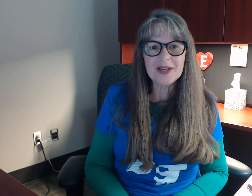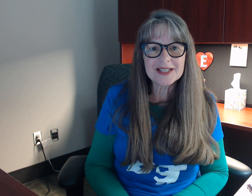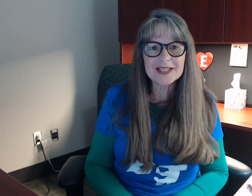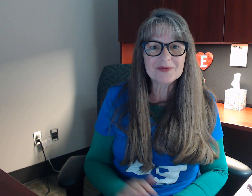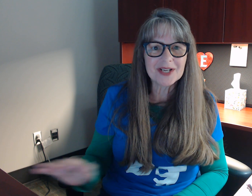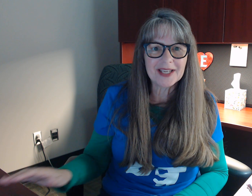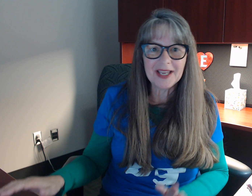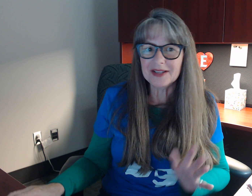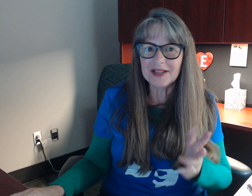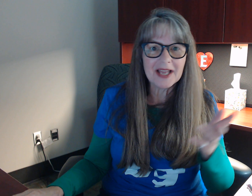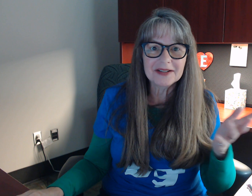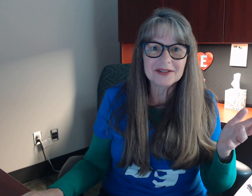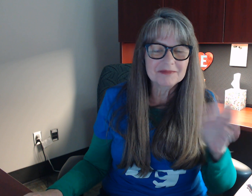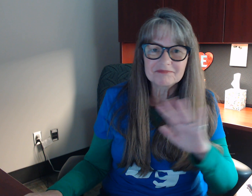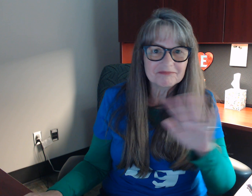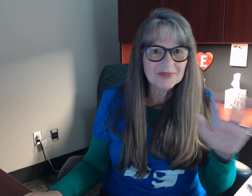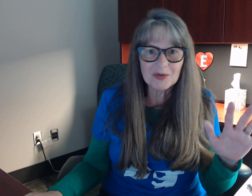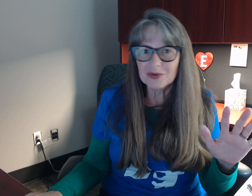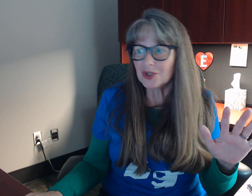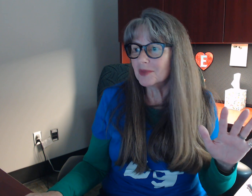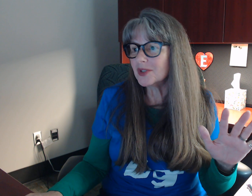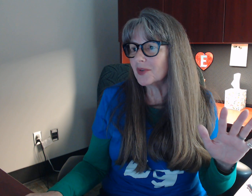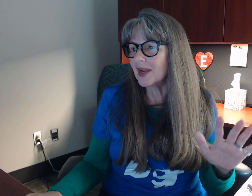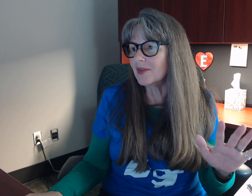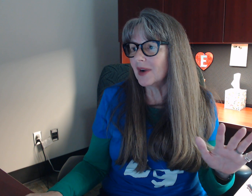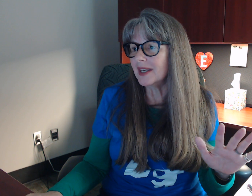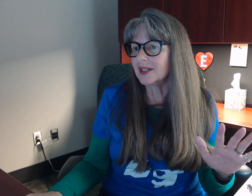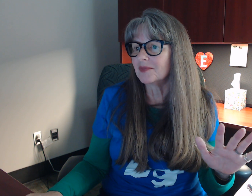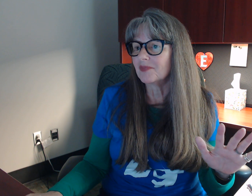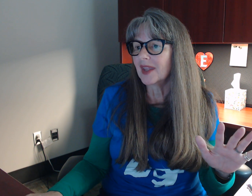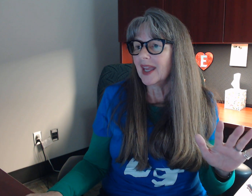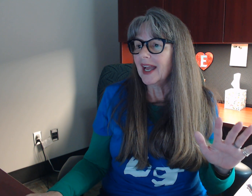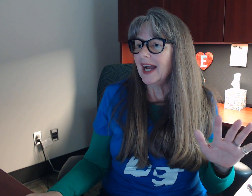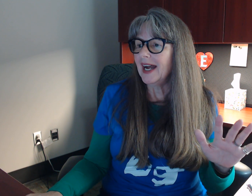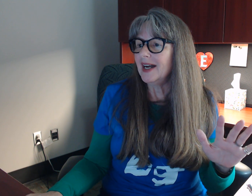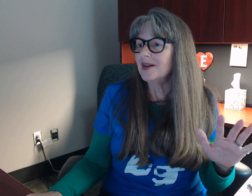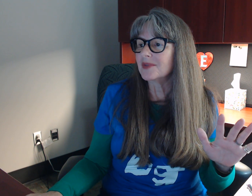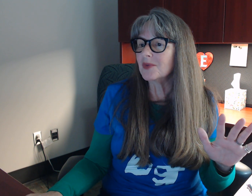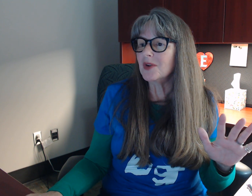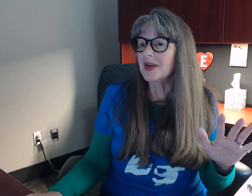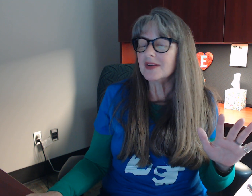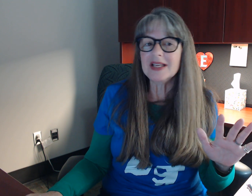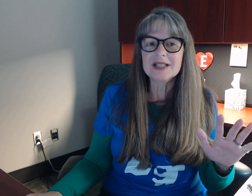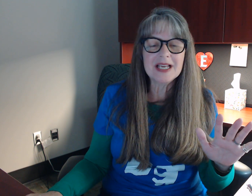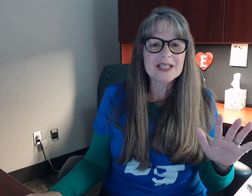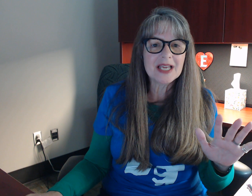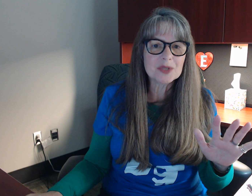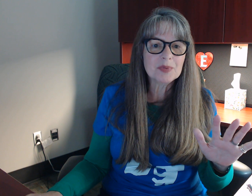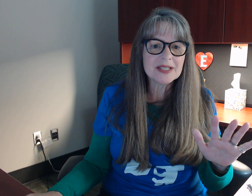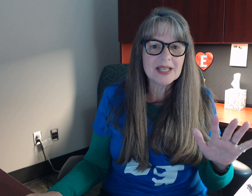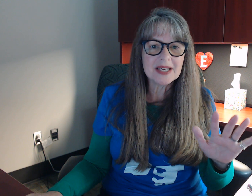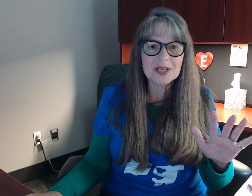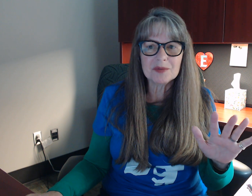Dankfest, which I don't know German, so I have no idea. So anyway, it takes place. They celebrate